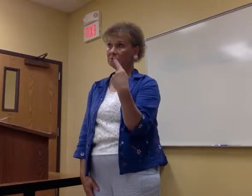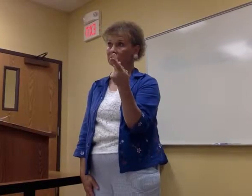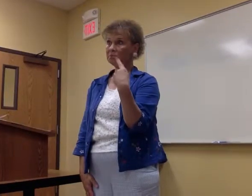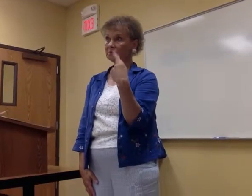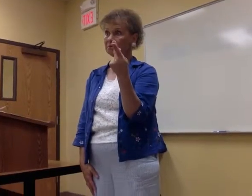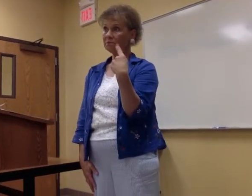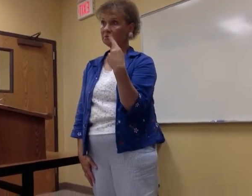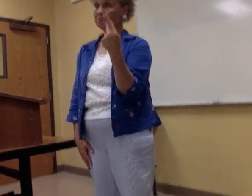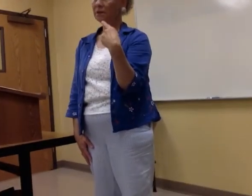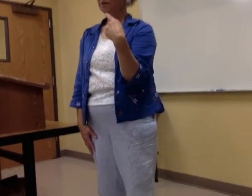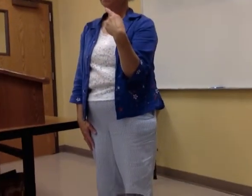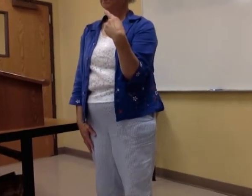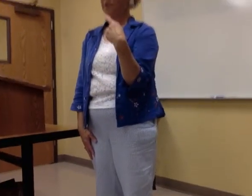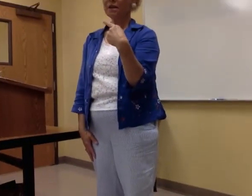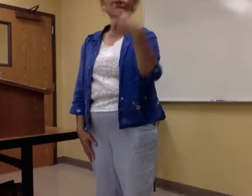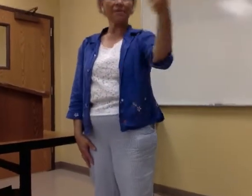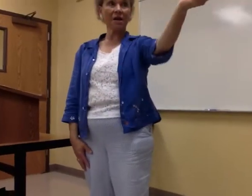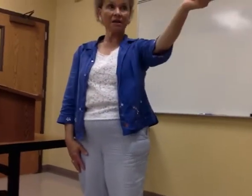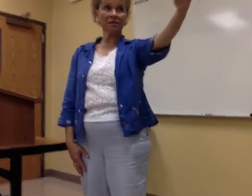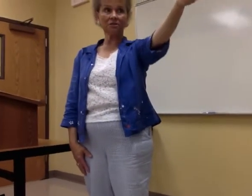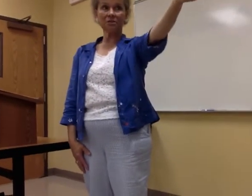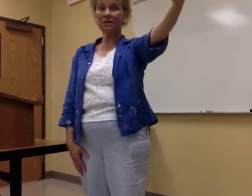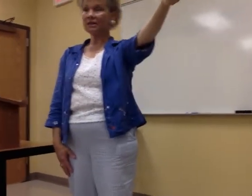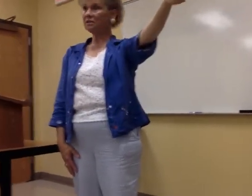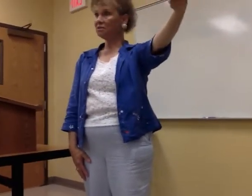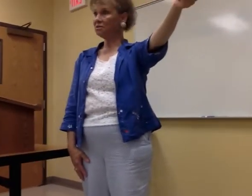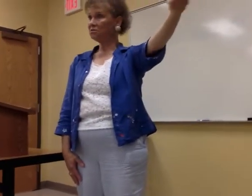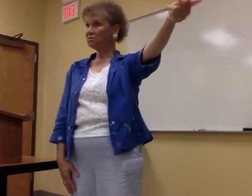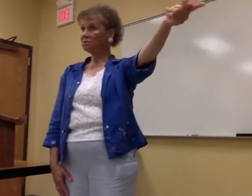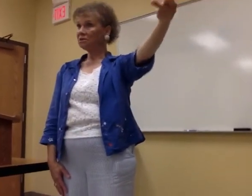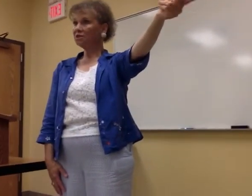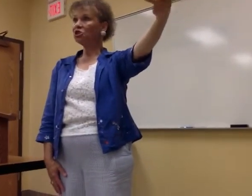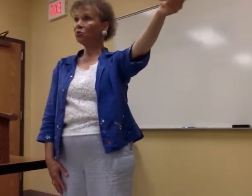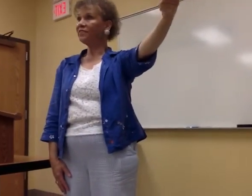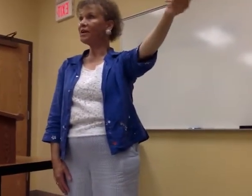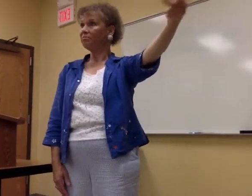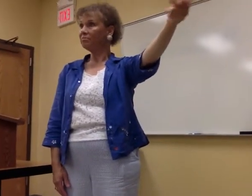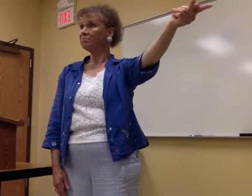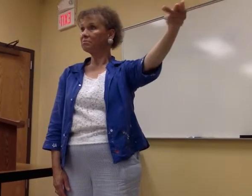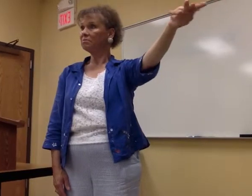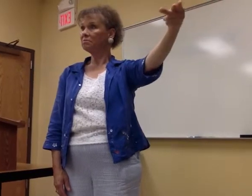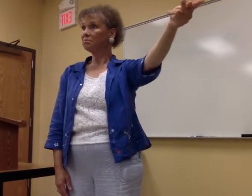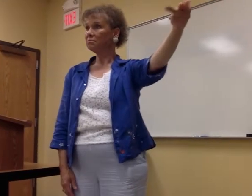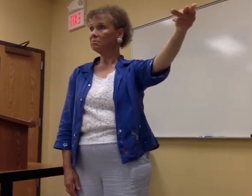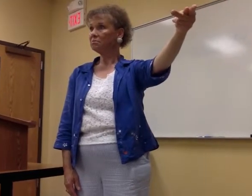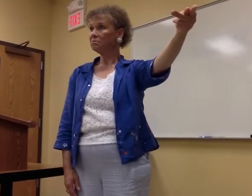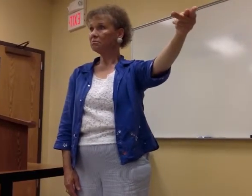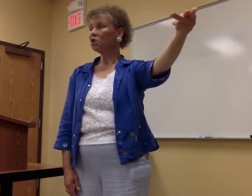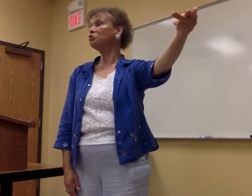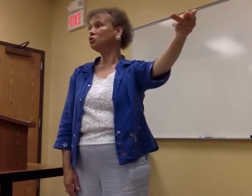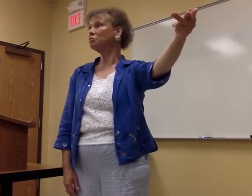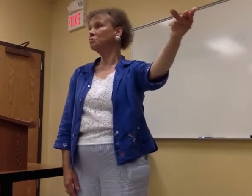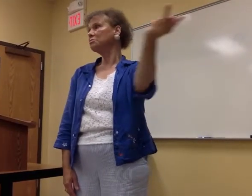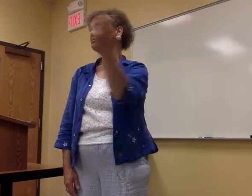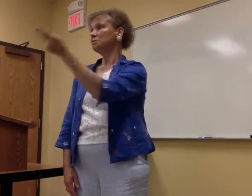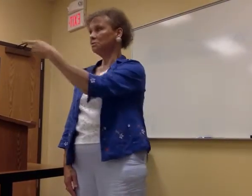If I'm not included, it's Them. the 2 of them. Those 2. Those 2. Those